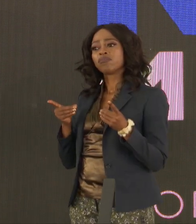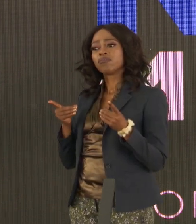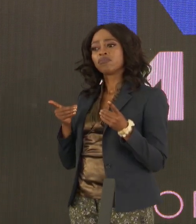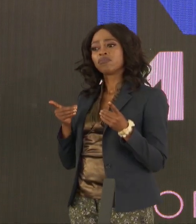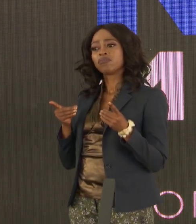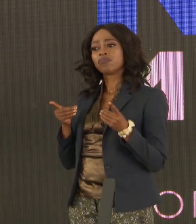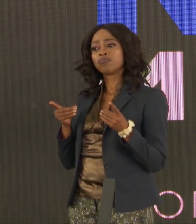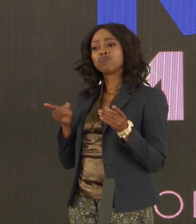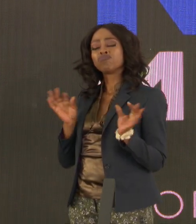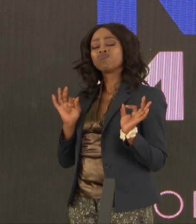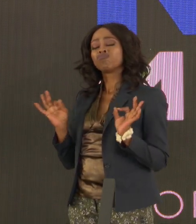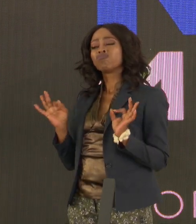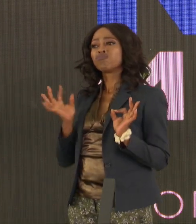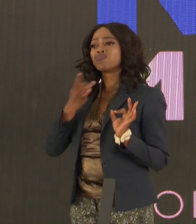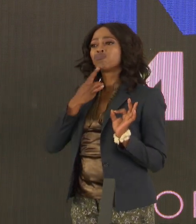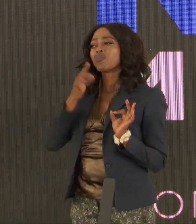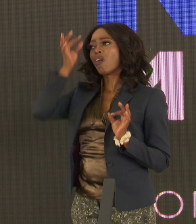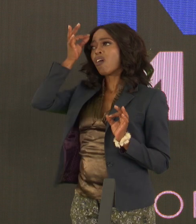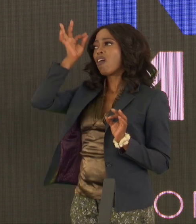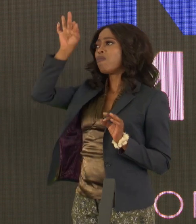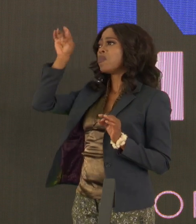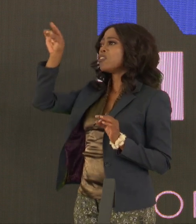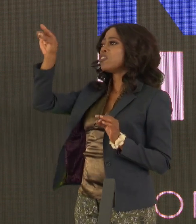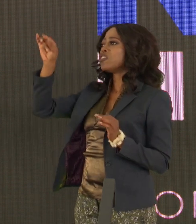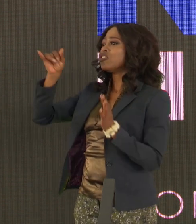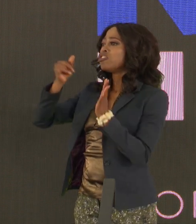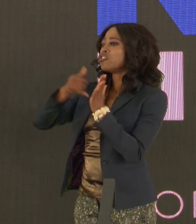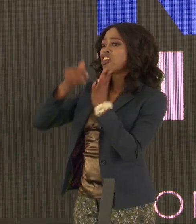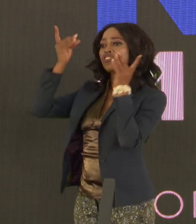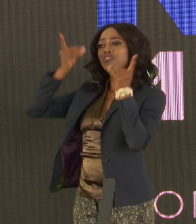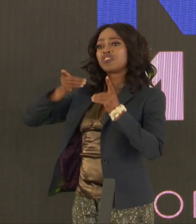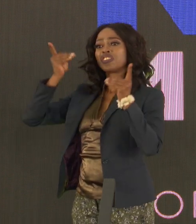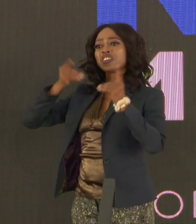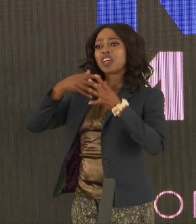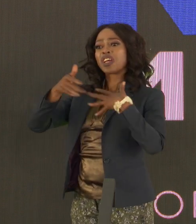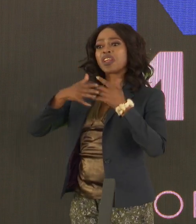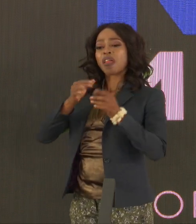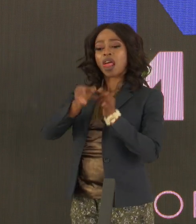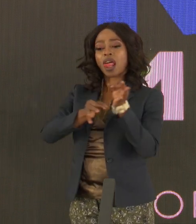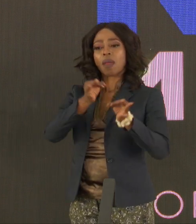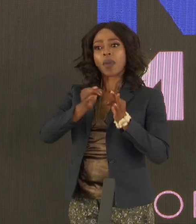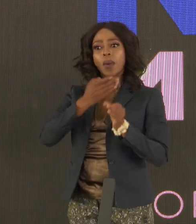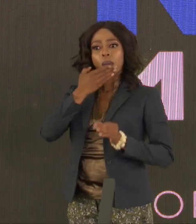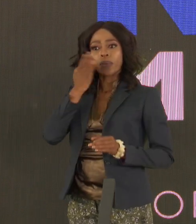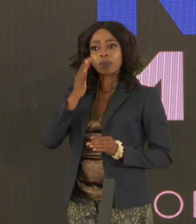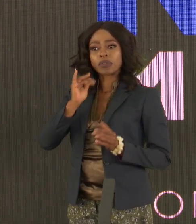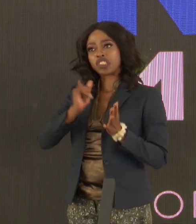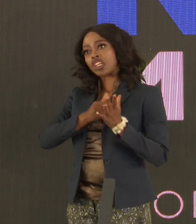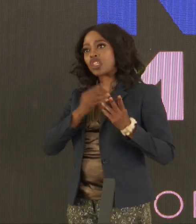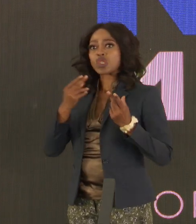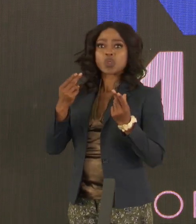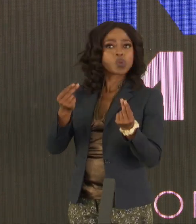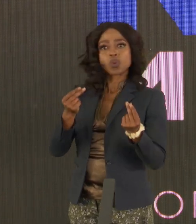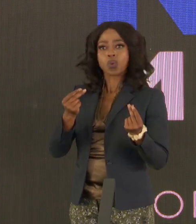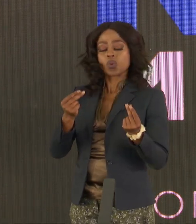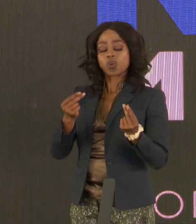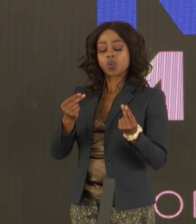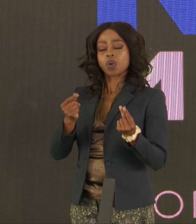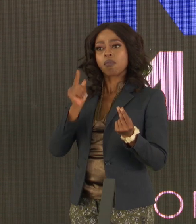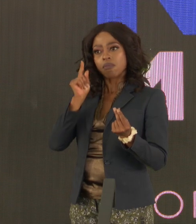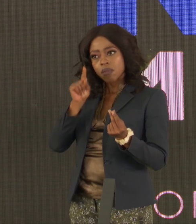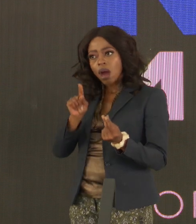correctly that the government cannot just make any decision without explanation. It has to be rational.